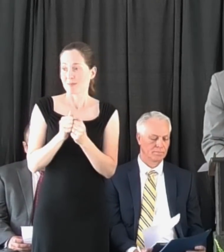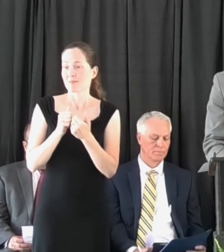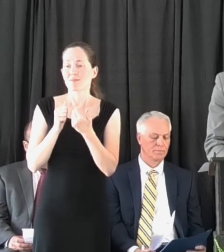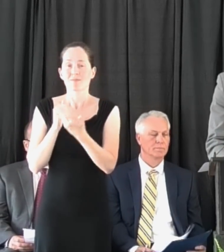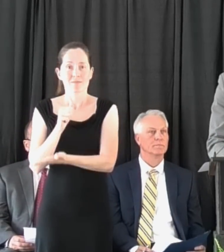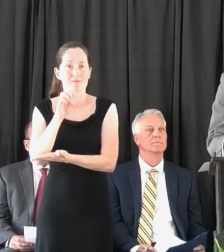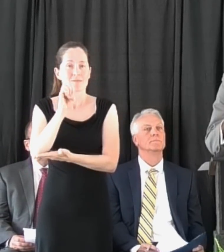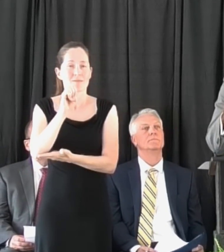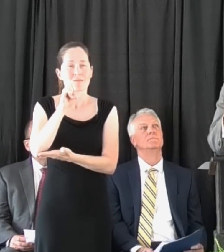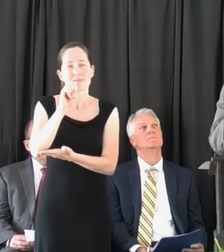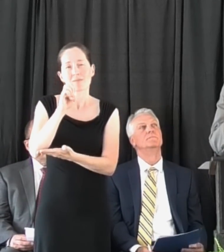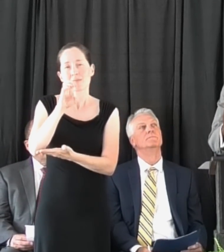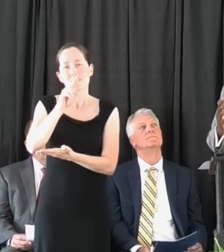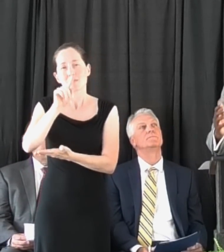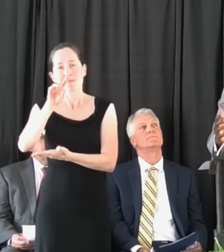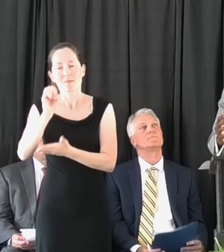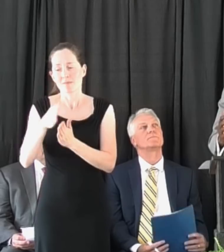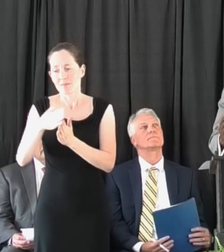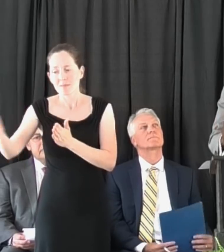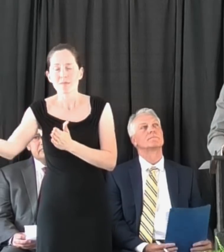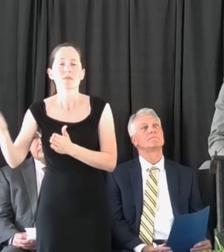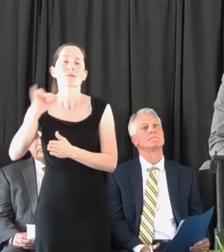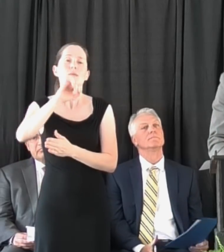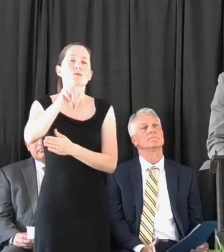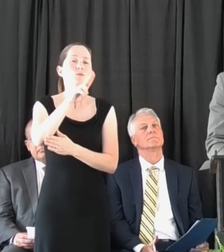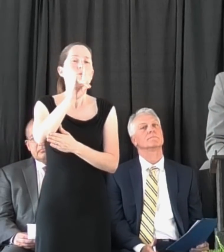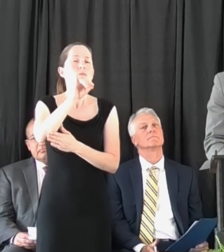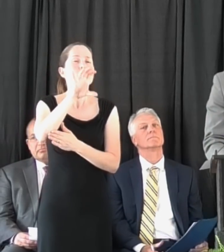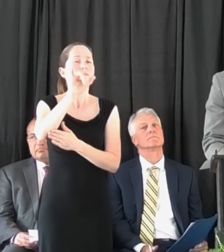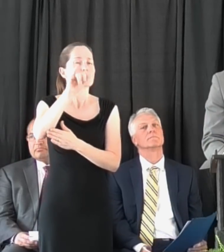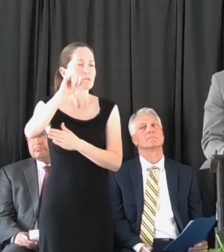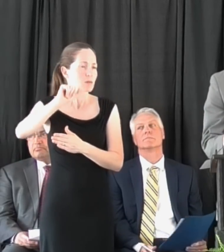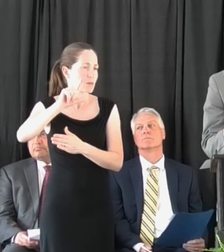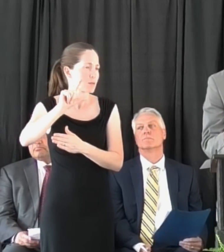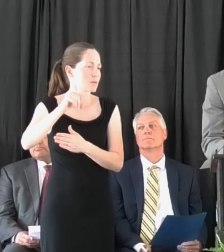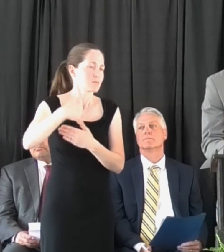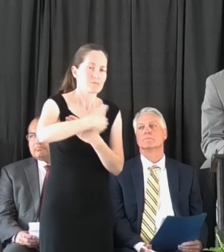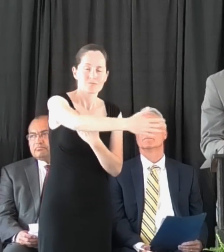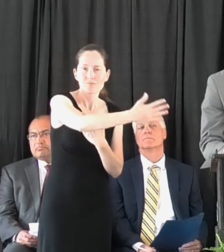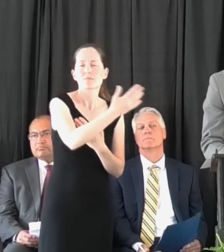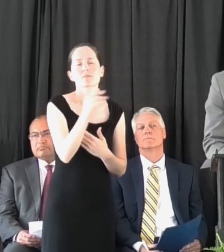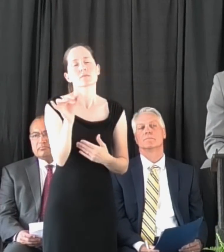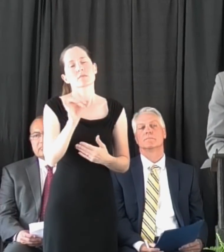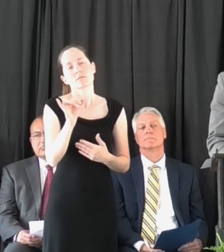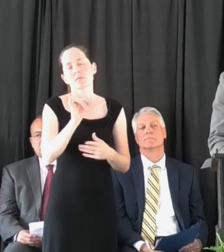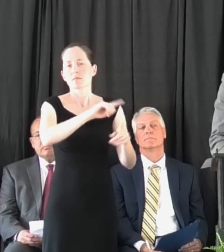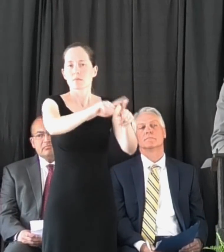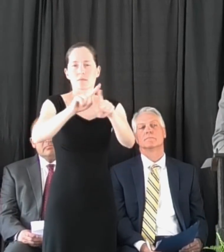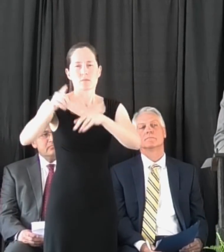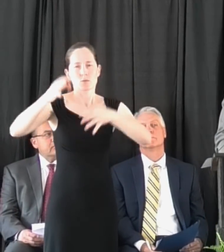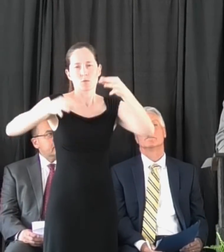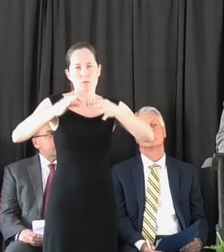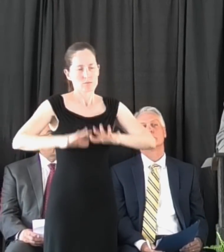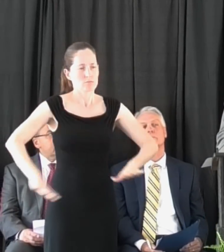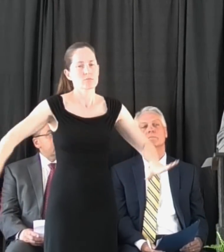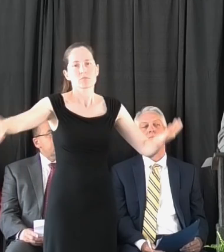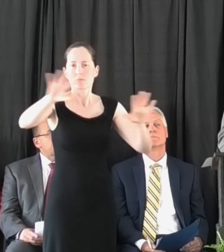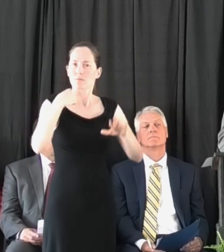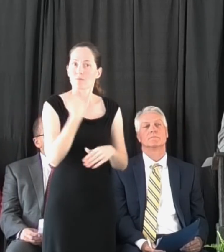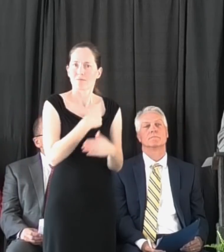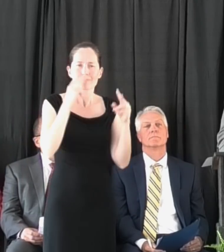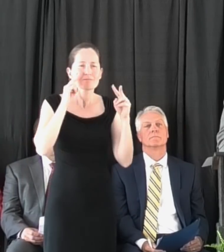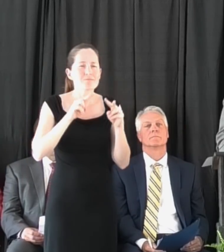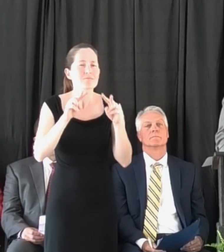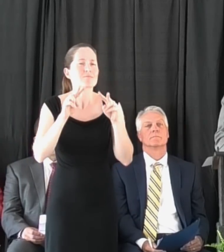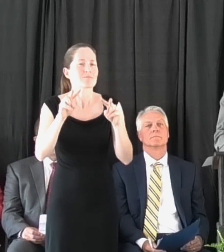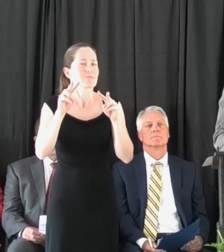judicial branch, as well as all of the departments across the county. We look forward to continuing that great progress and